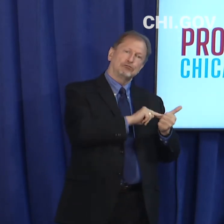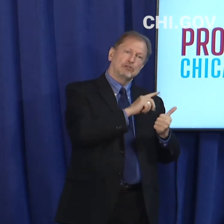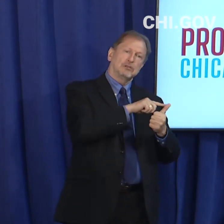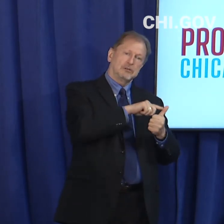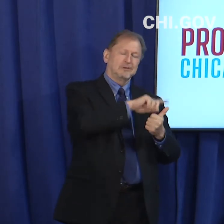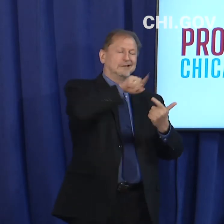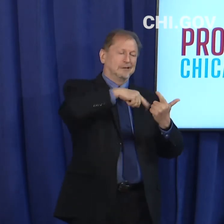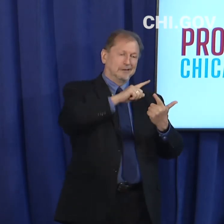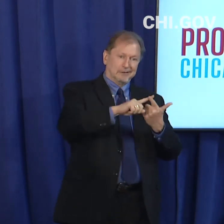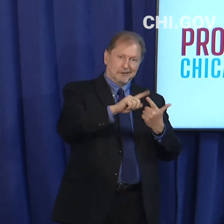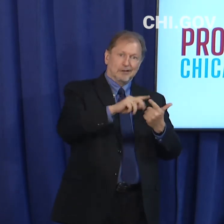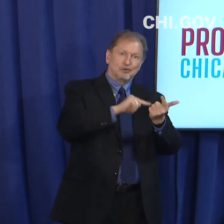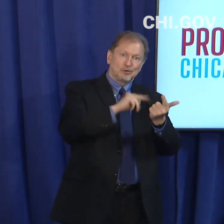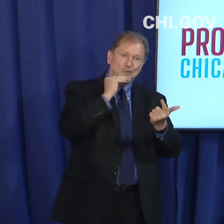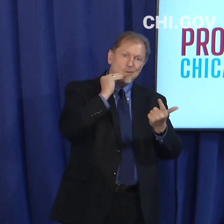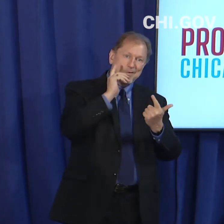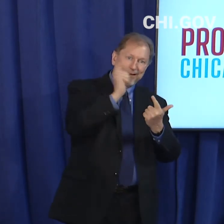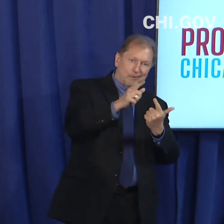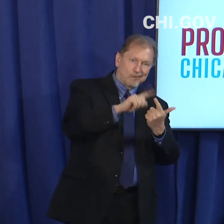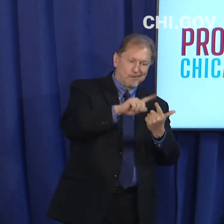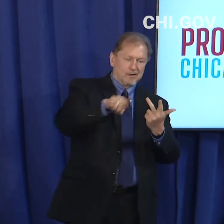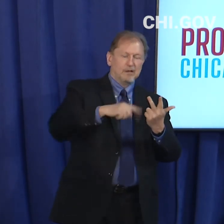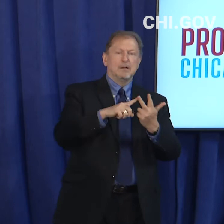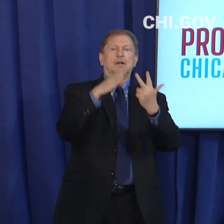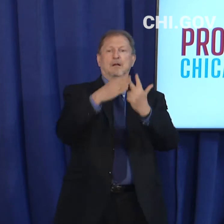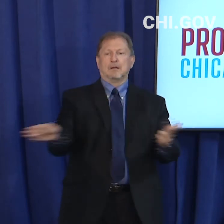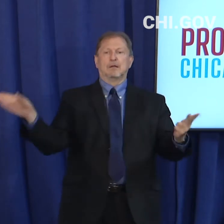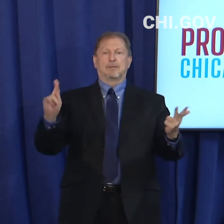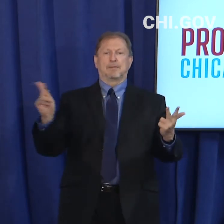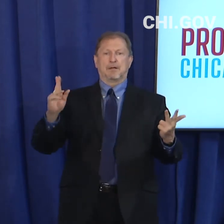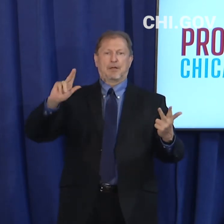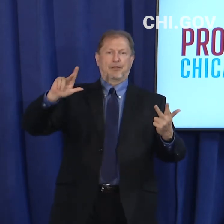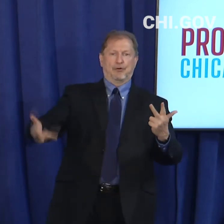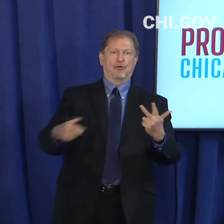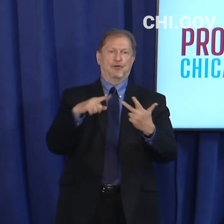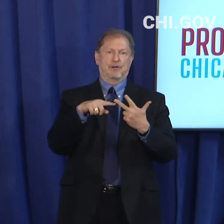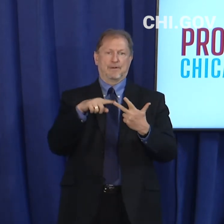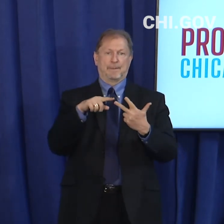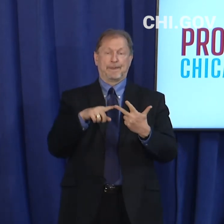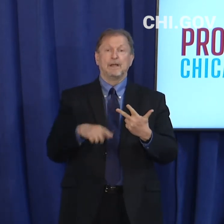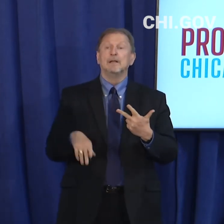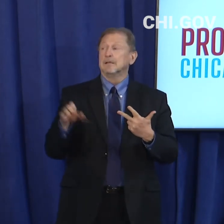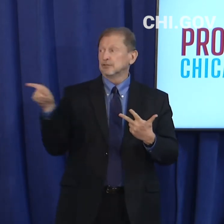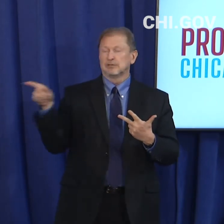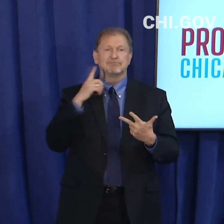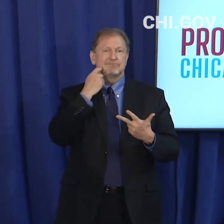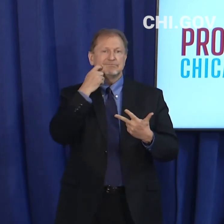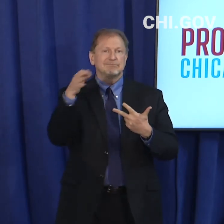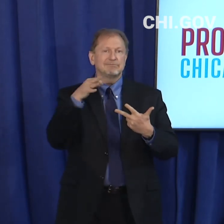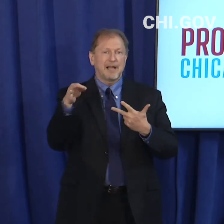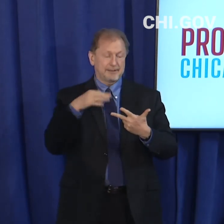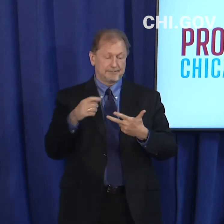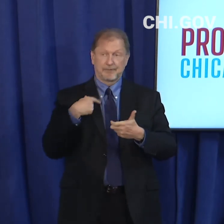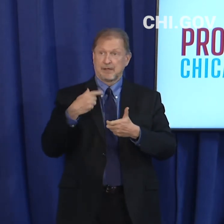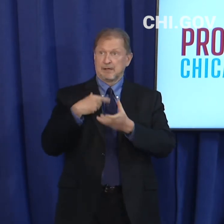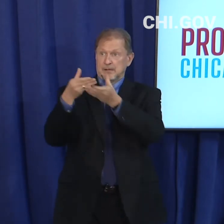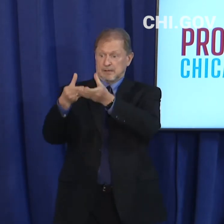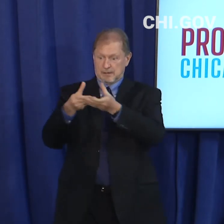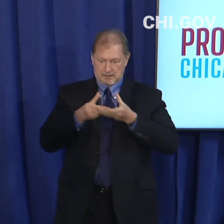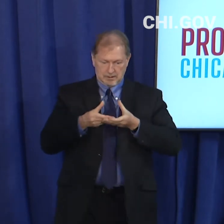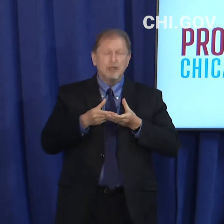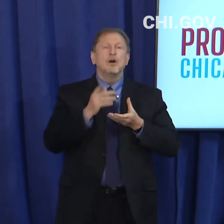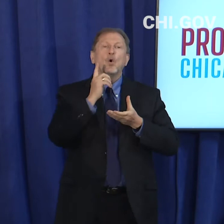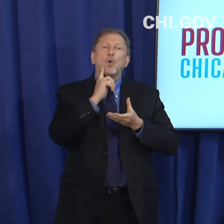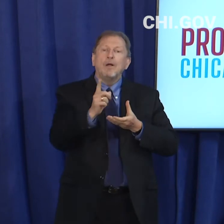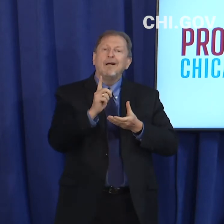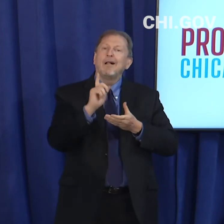Now, as Dr. Arwady mentioned, we are planning for initial allocation of vaccine to hospitals, and we are working with all of the